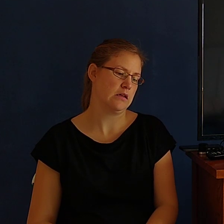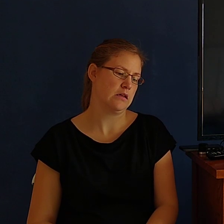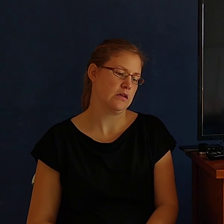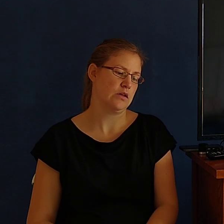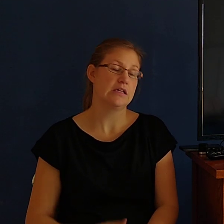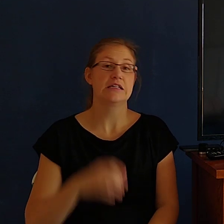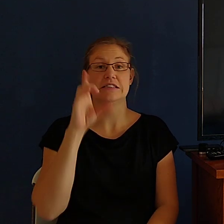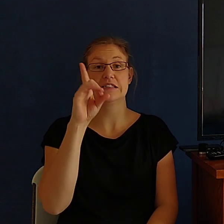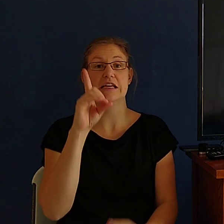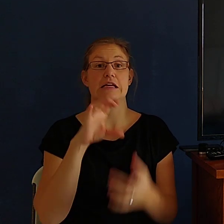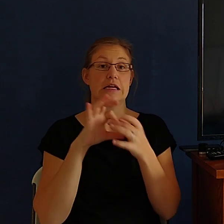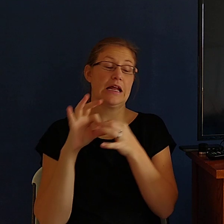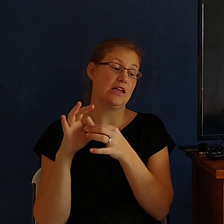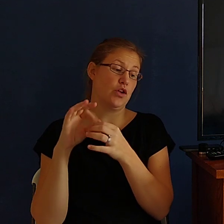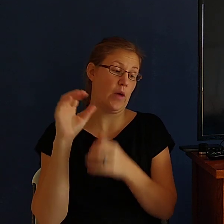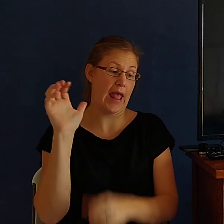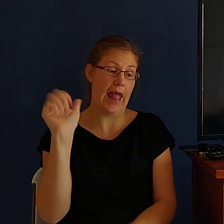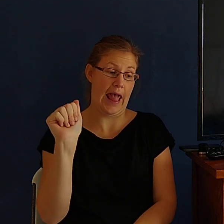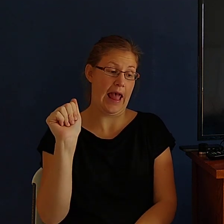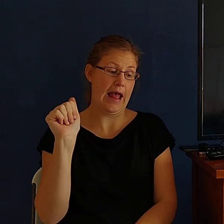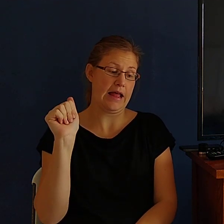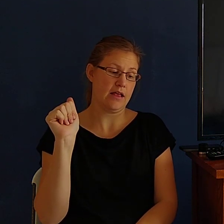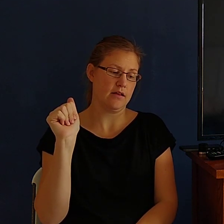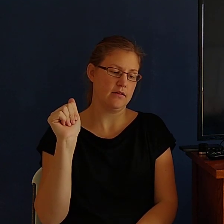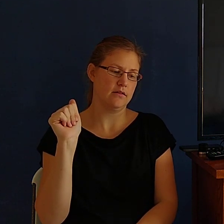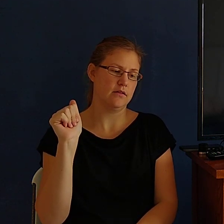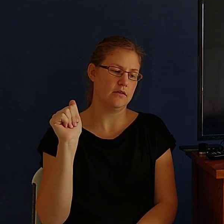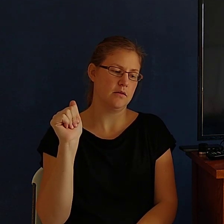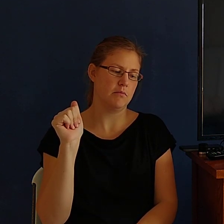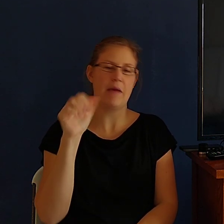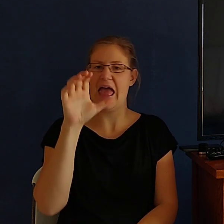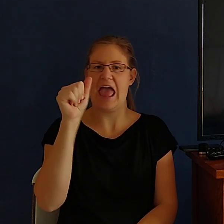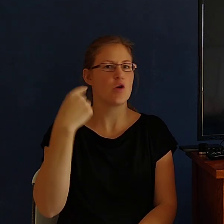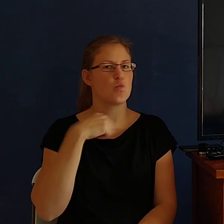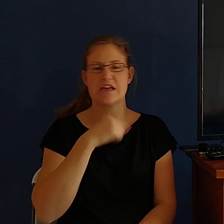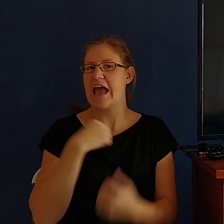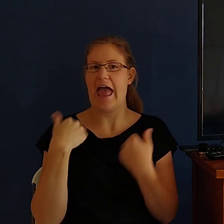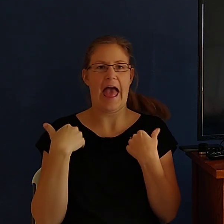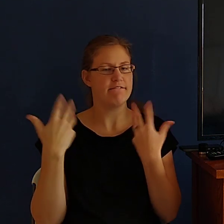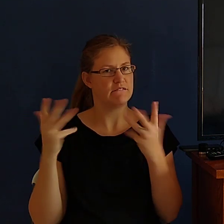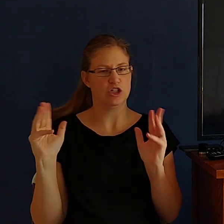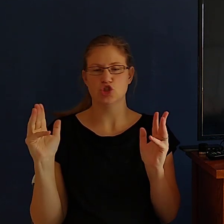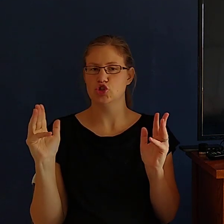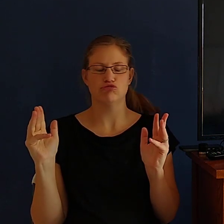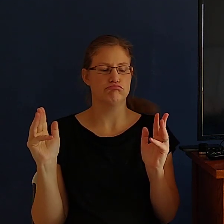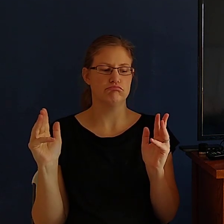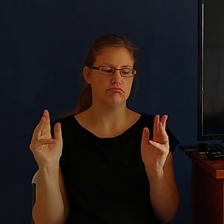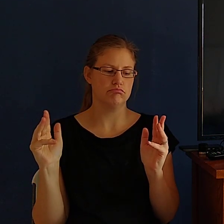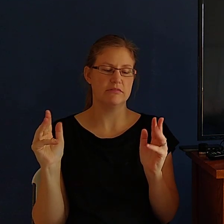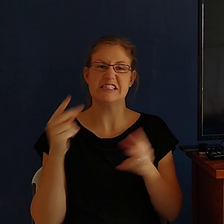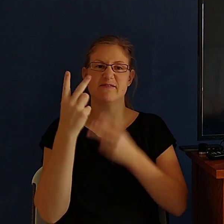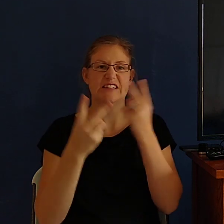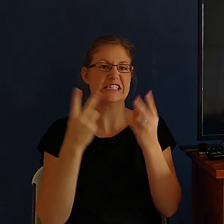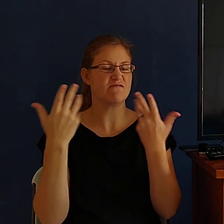connected to A, but A is discovered already or have been visited,